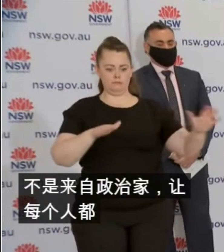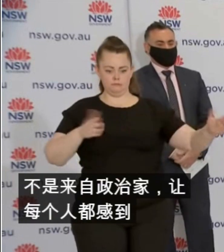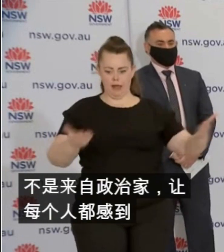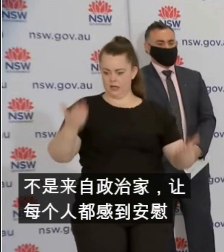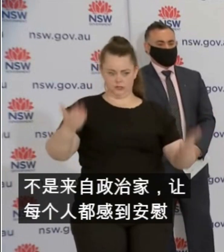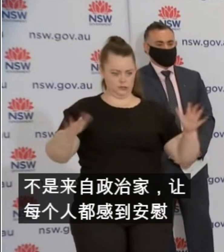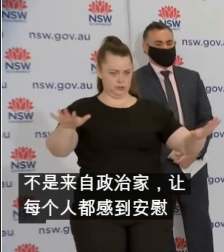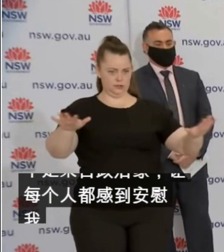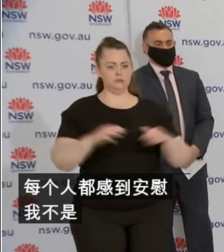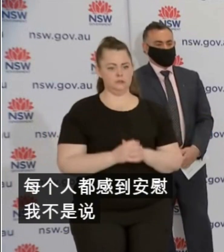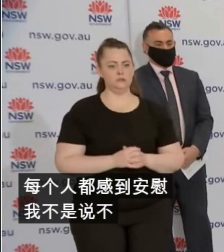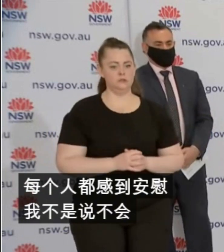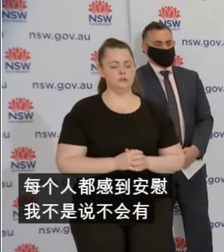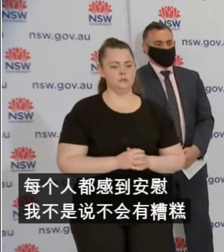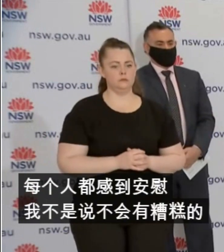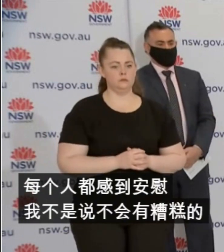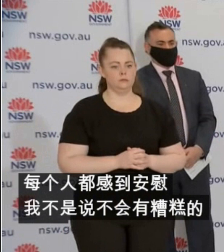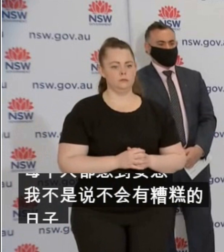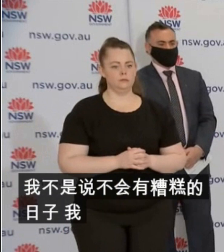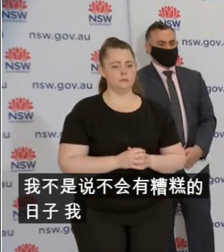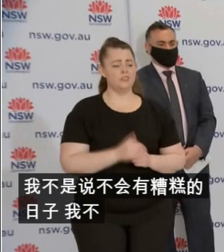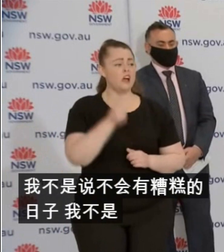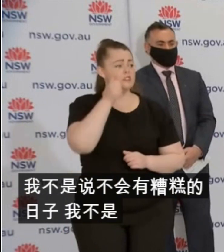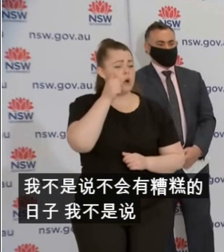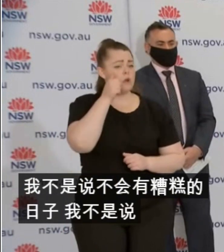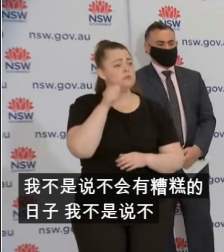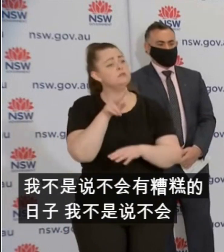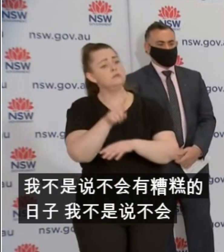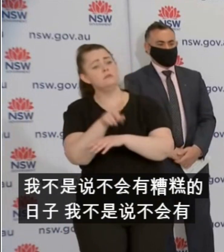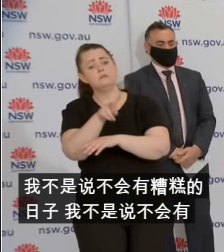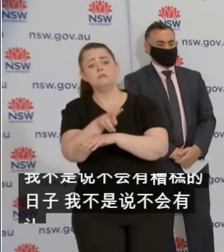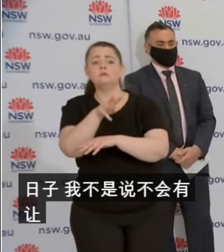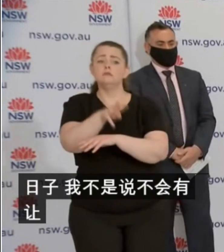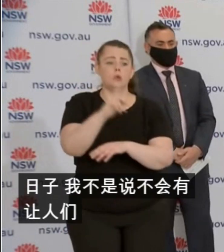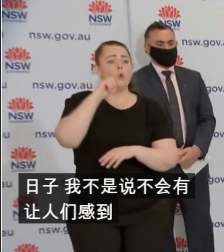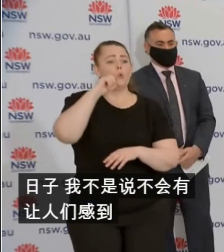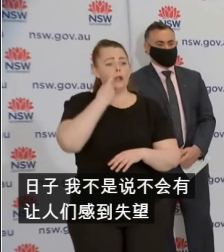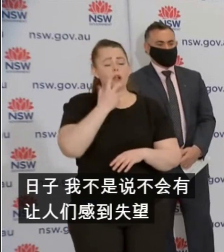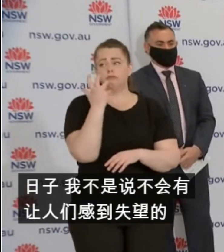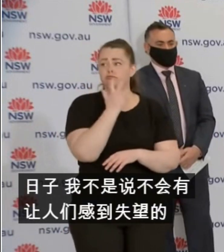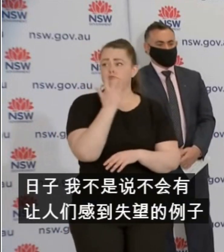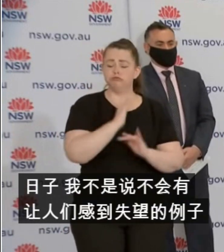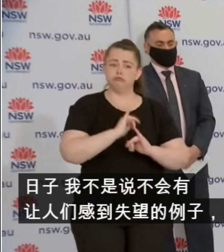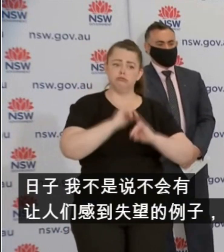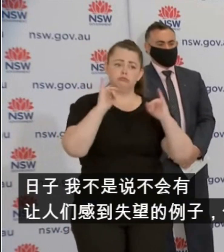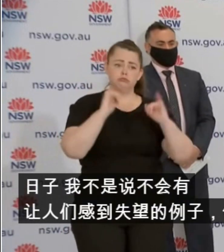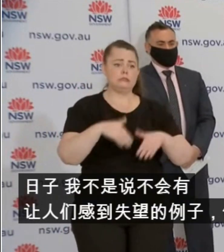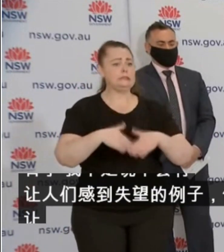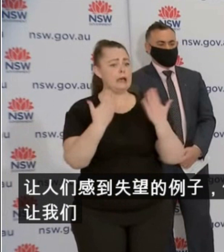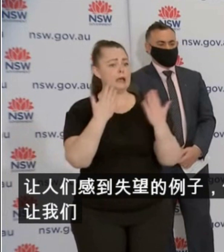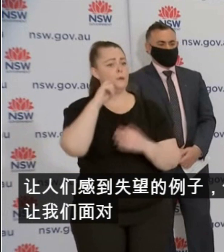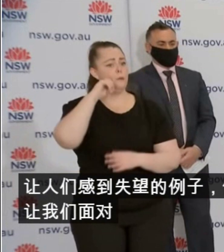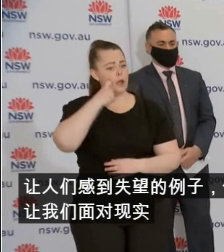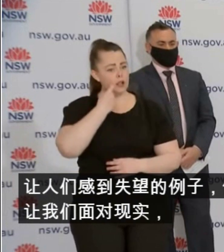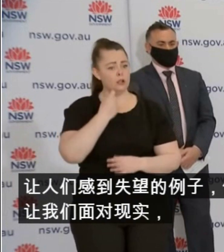degree of comfort I have. I'm not suggesting there won't be bad days. I'm not suggesting there won't be examples where people feel let down. But